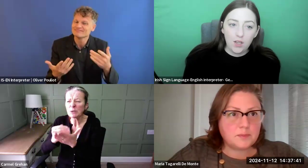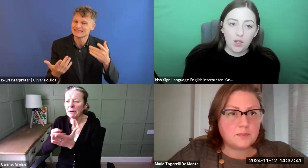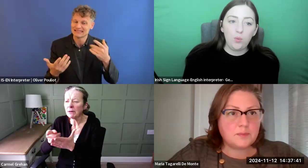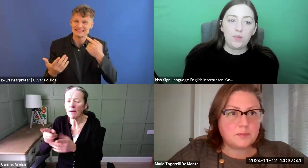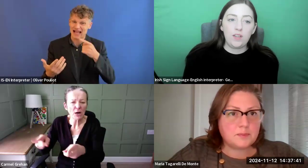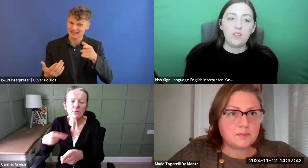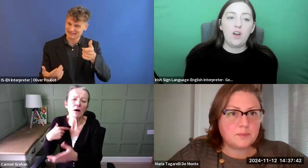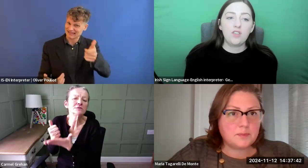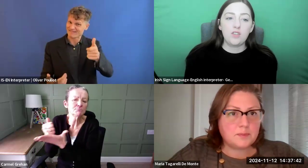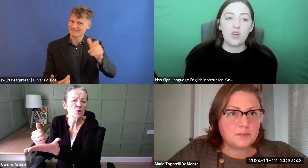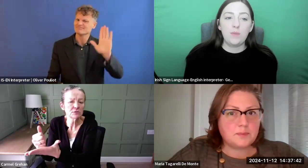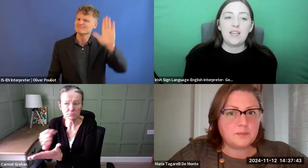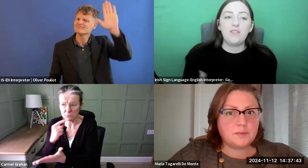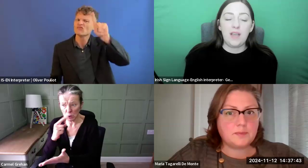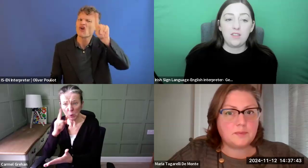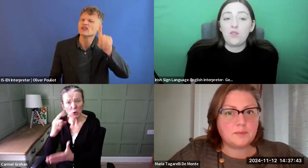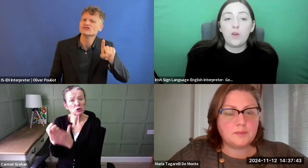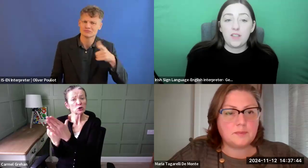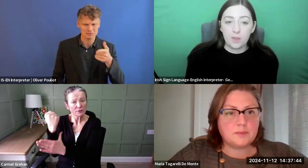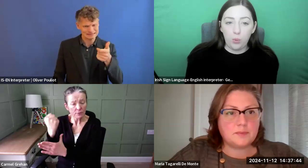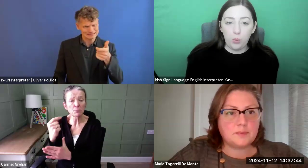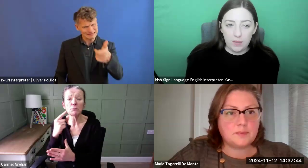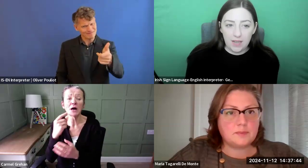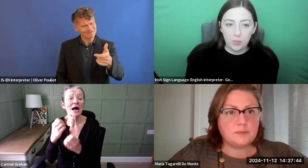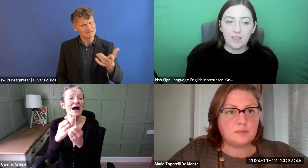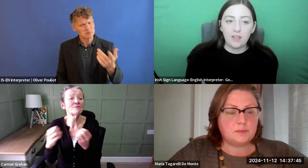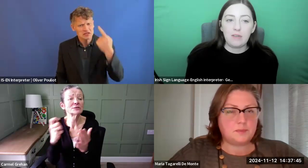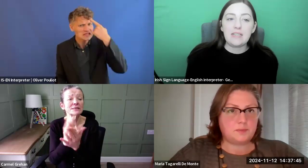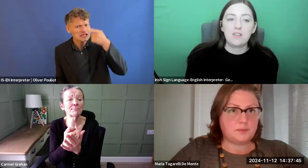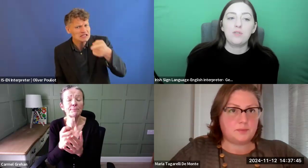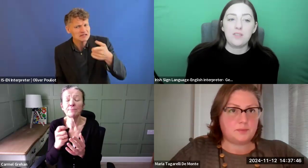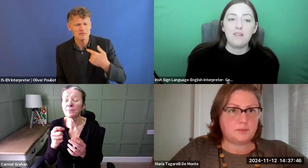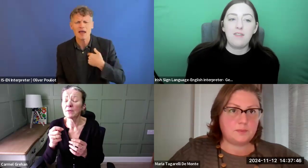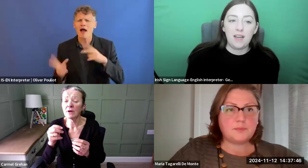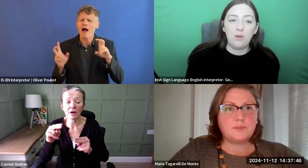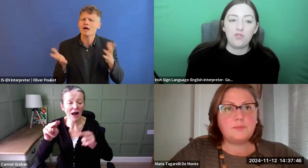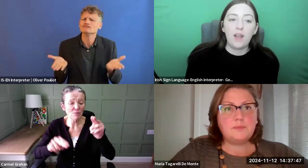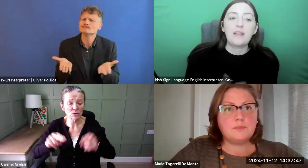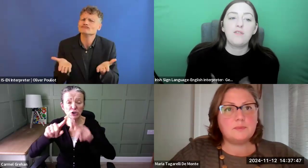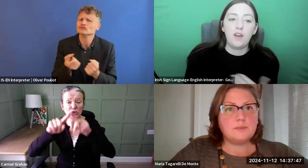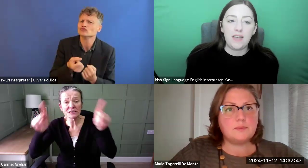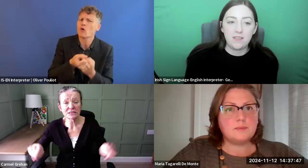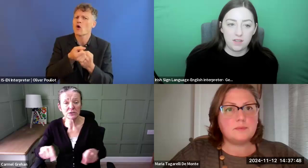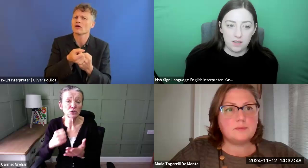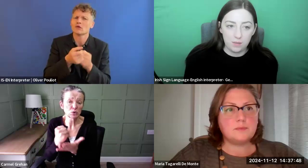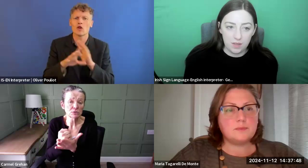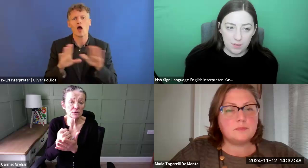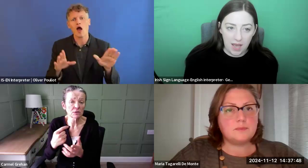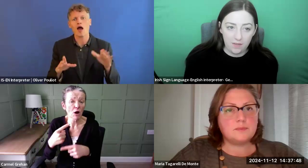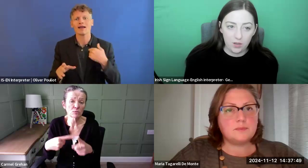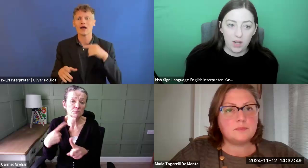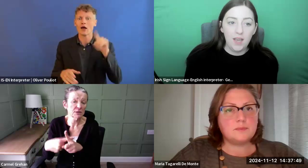themselves, you know, not to just come and give them the answers. Of course, I'll support them in that, but I think they really start to understand the value of trying to find the answers